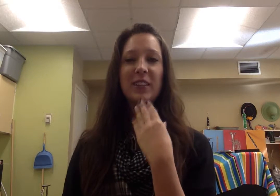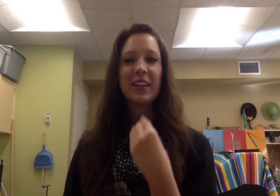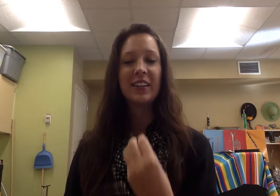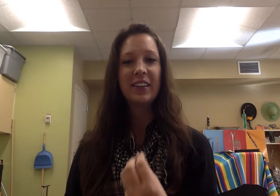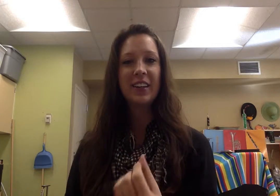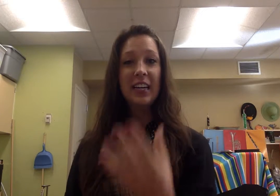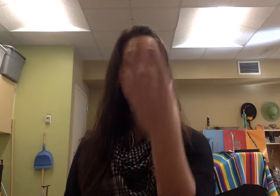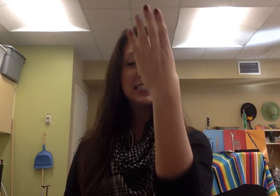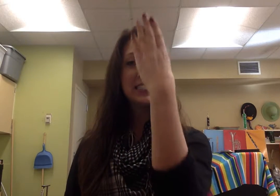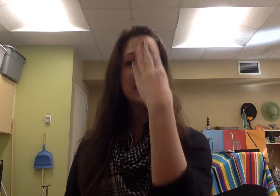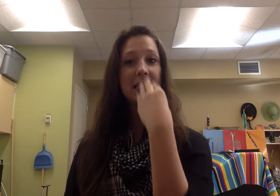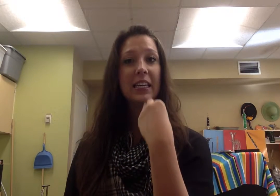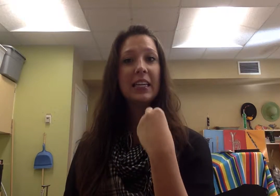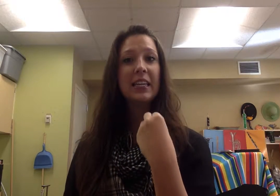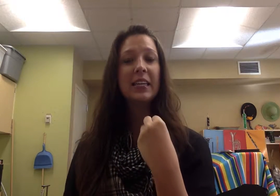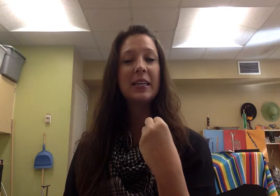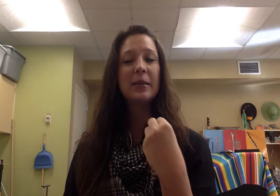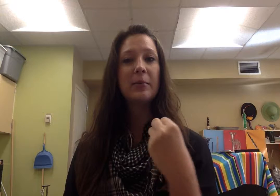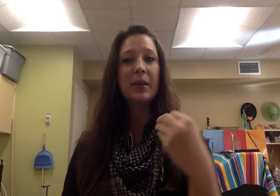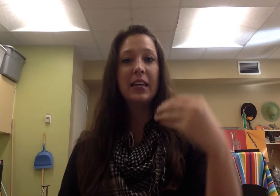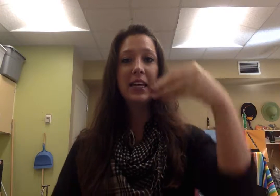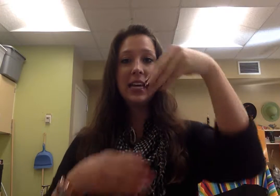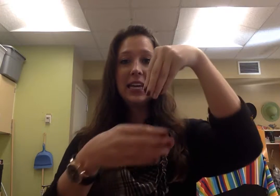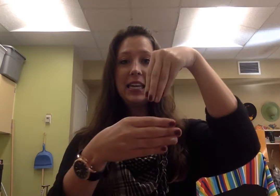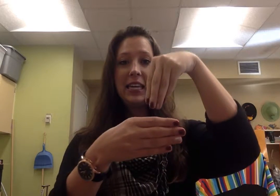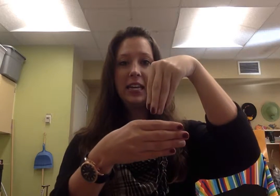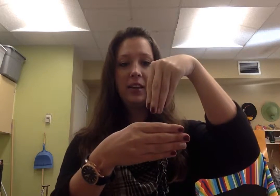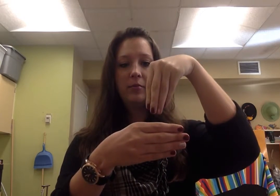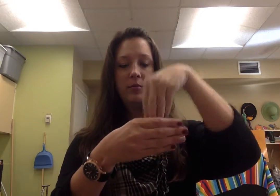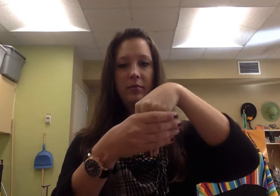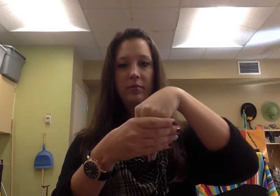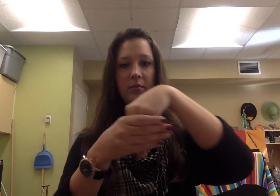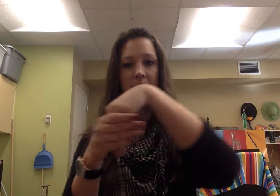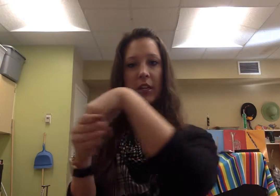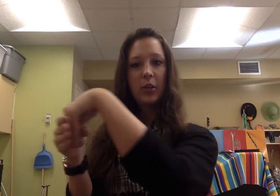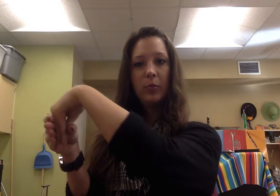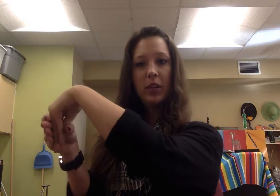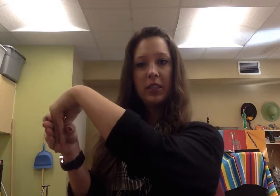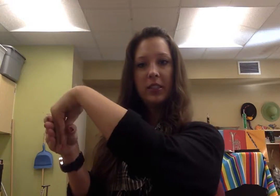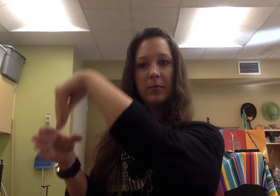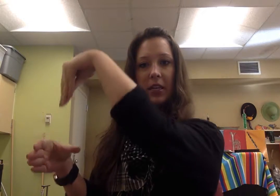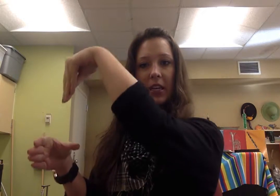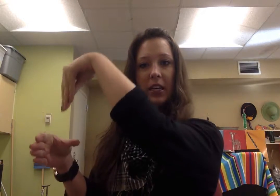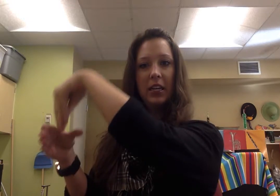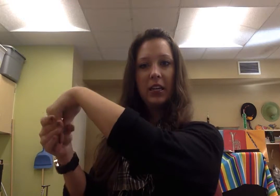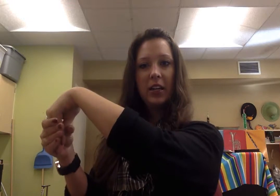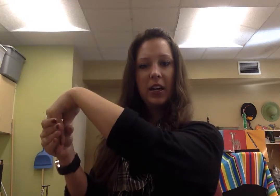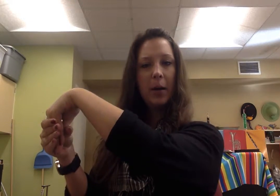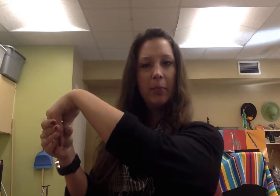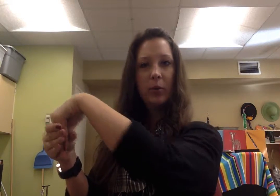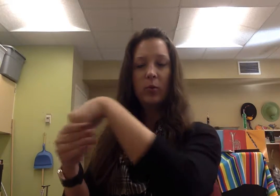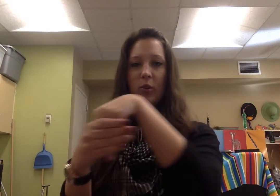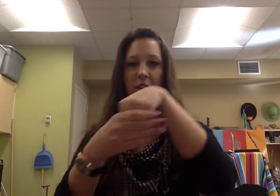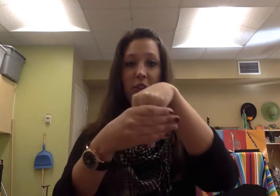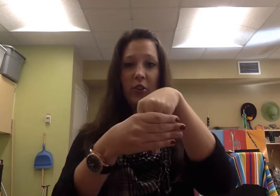singing. Sleep in. Like you're putting something in a cup or in your